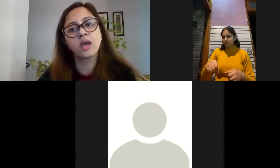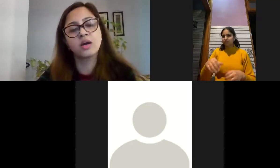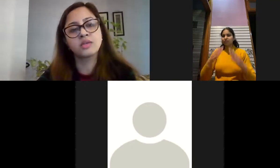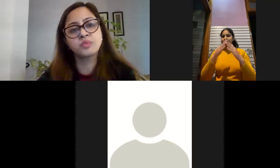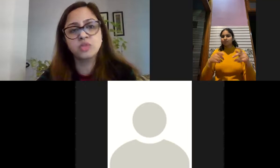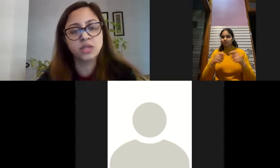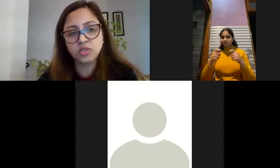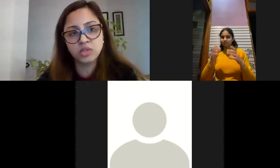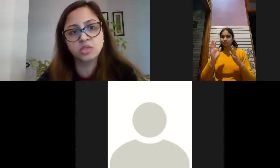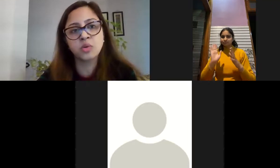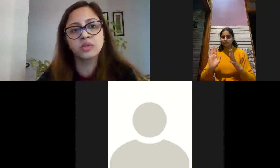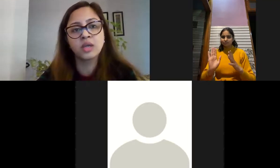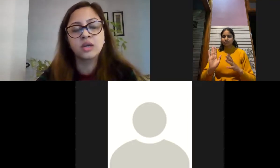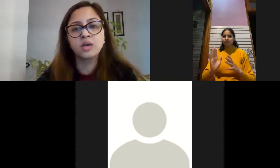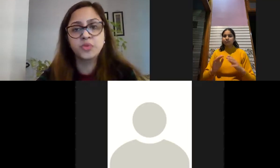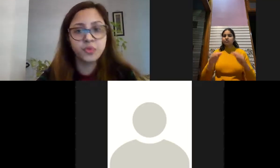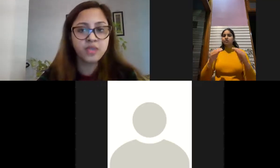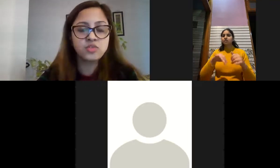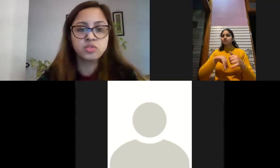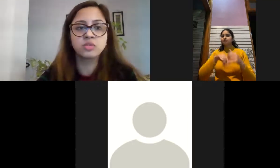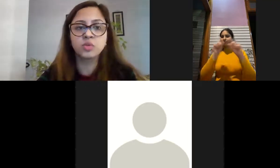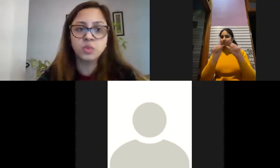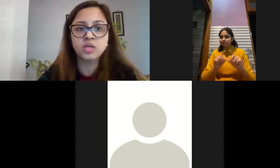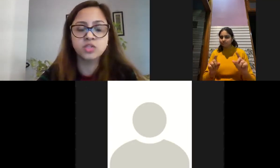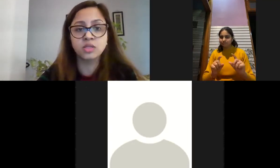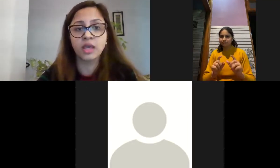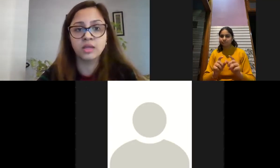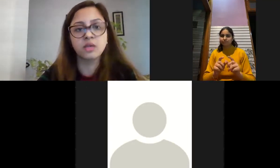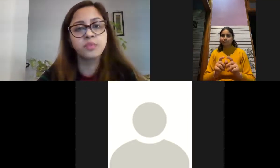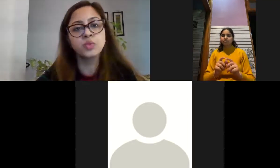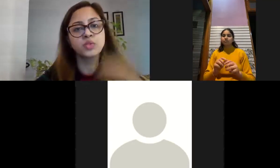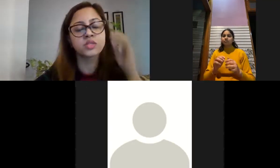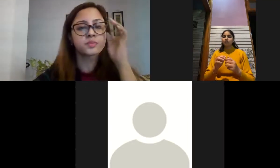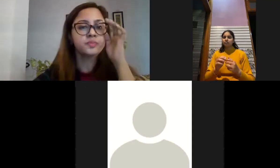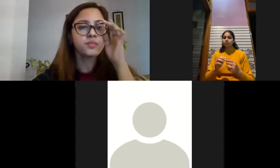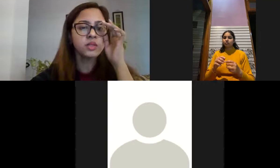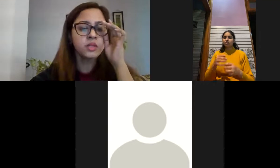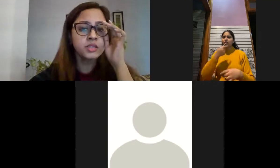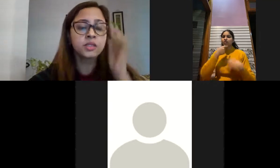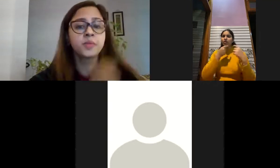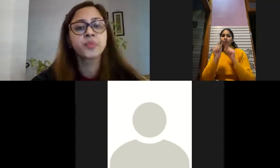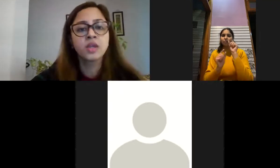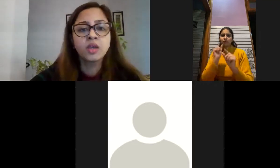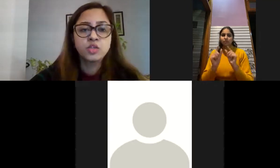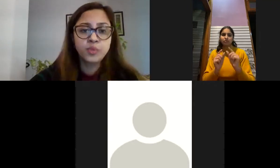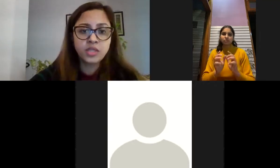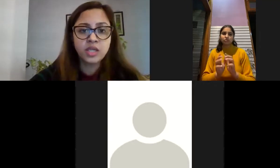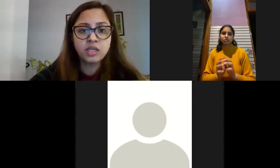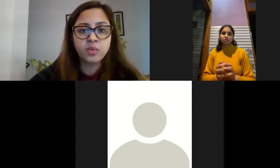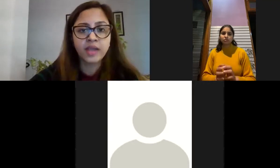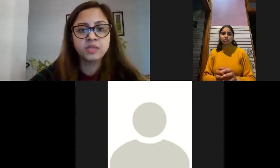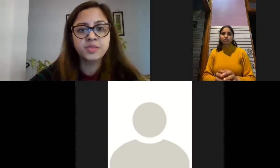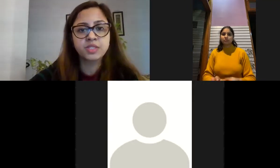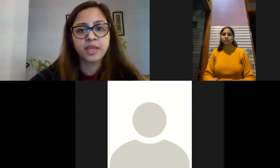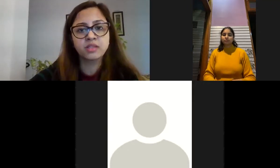is structured on prevention, coercion, and abuse? And to put things